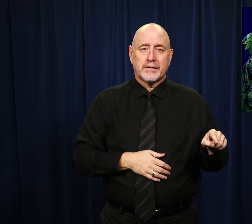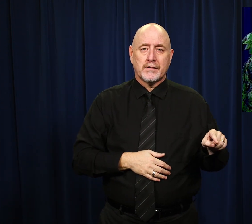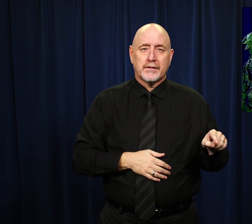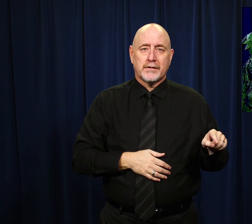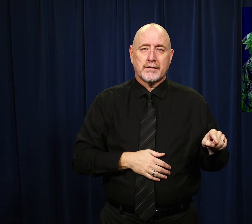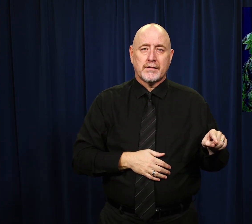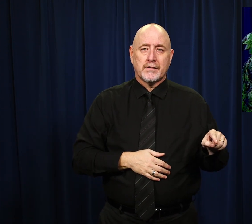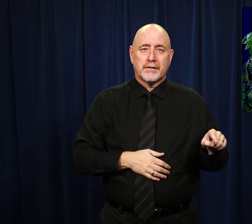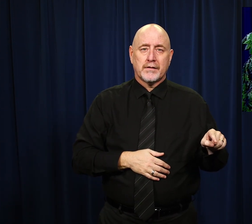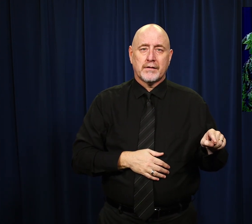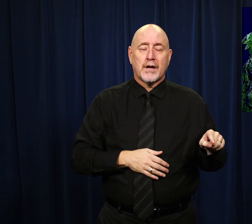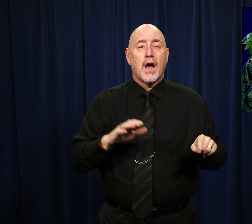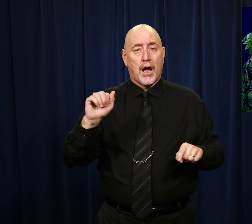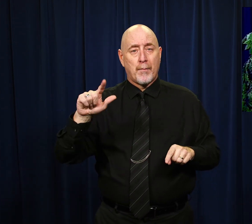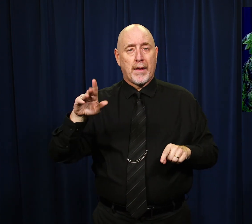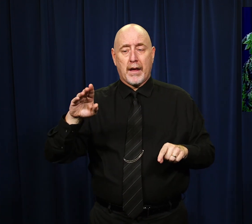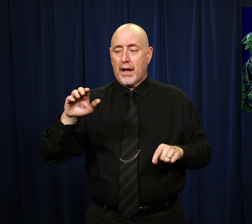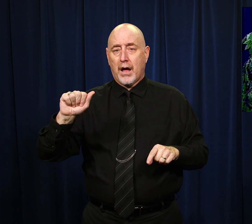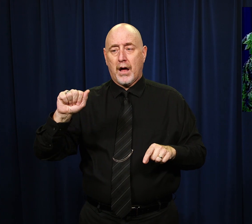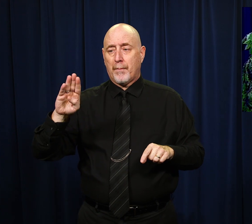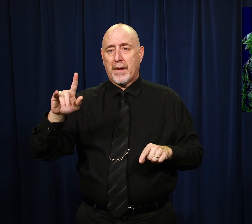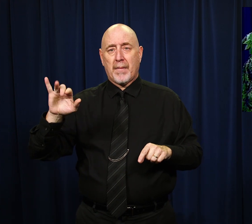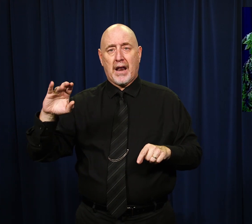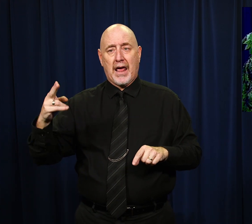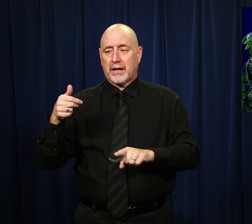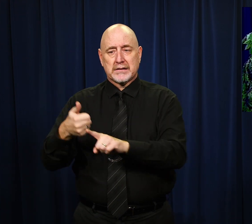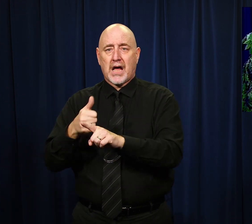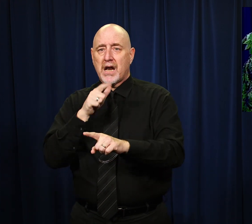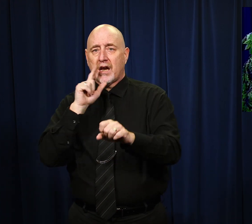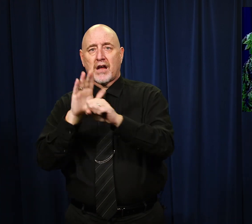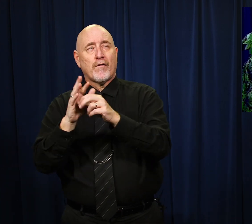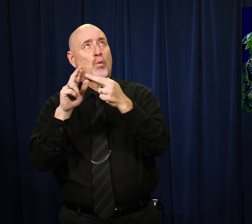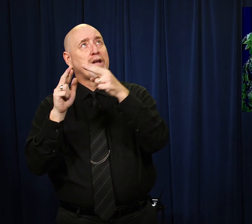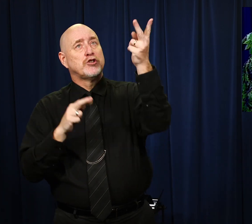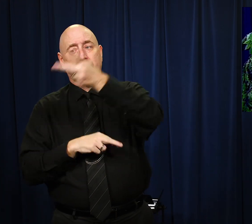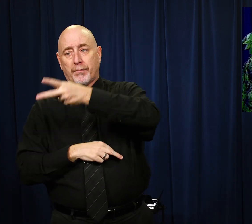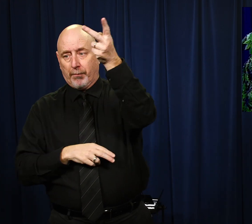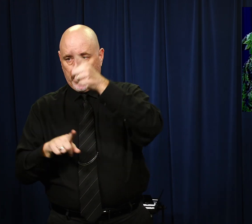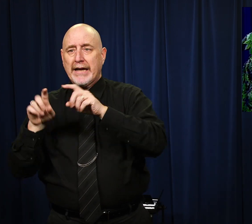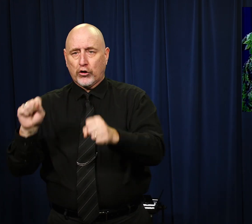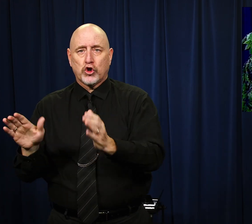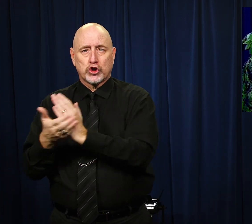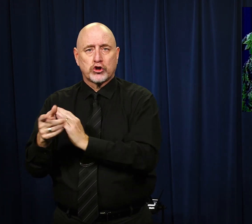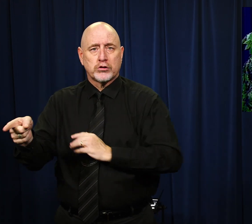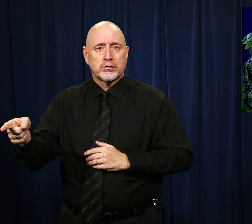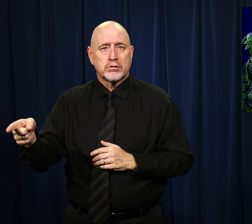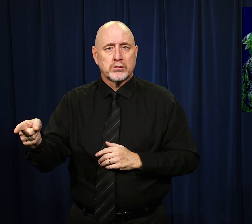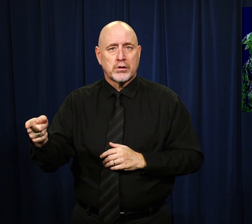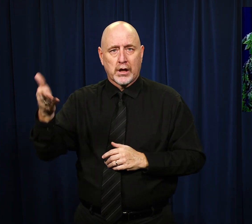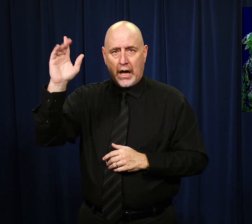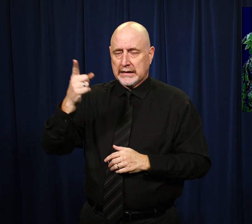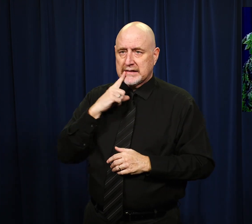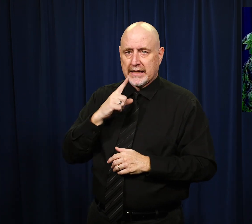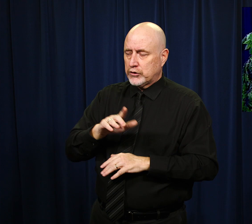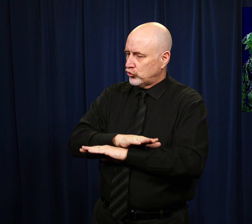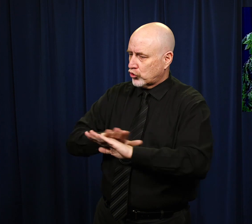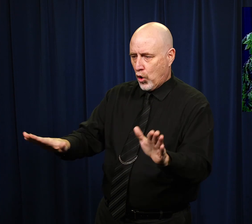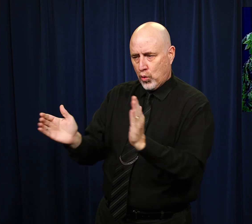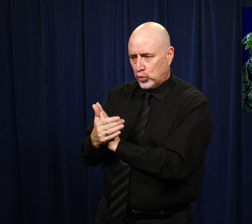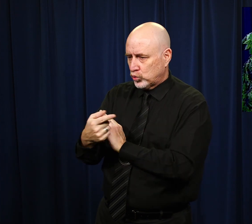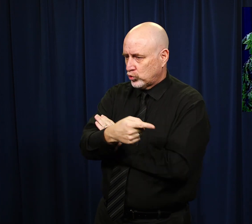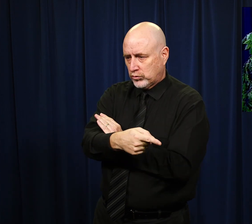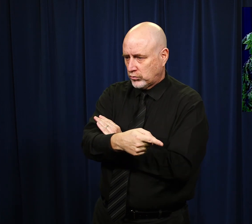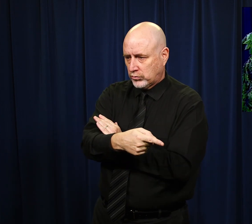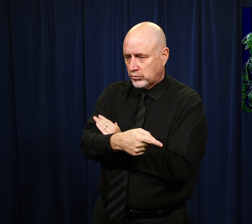I should say. Abimelech was not in a covenant relationship with God, but yet he could commit adultery. And God says to him, don't do